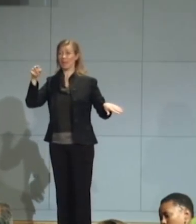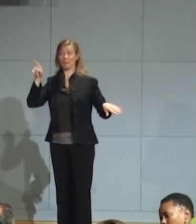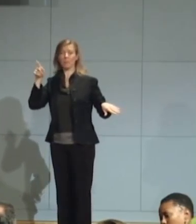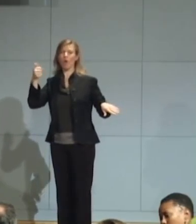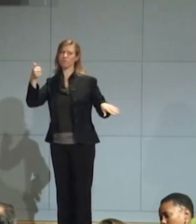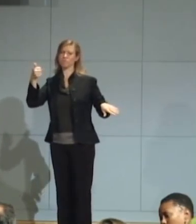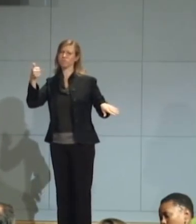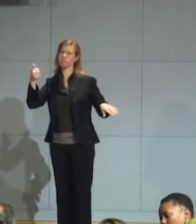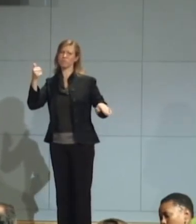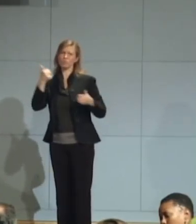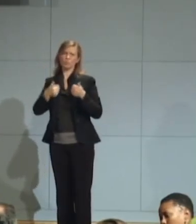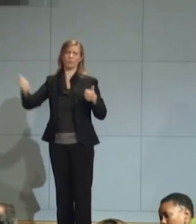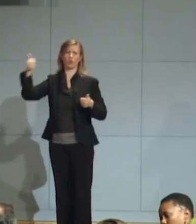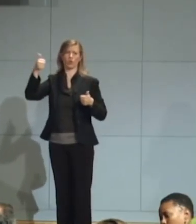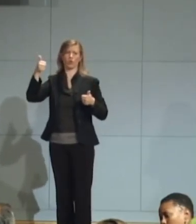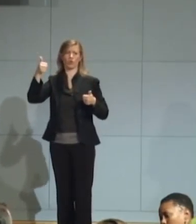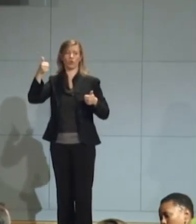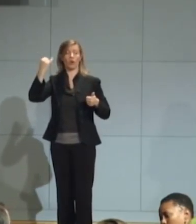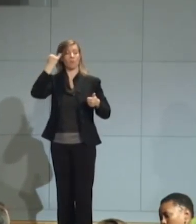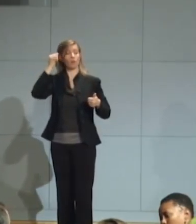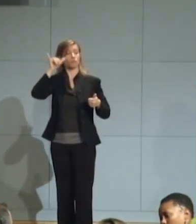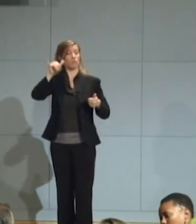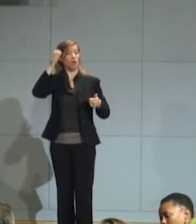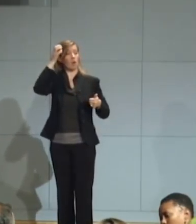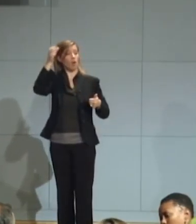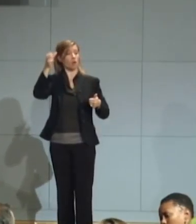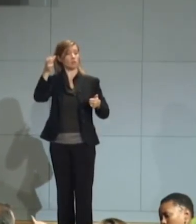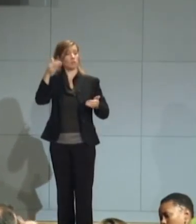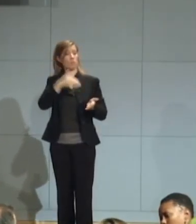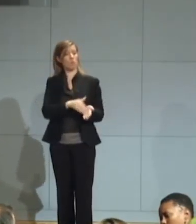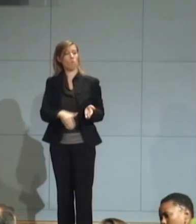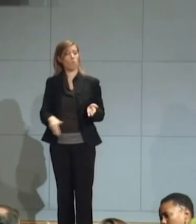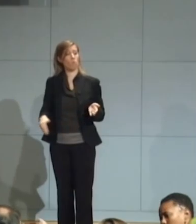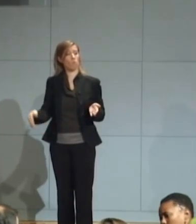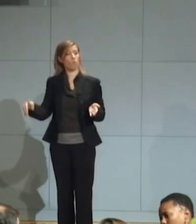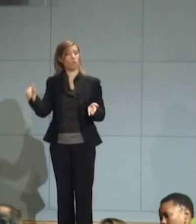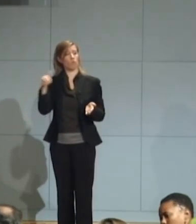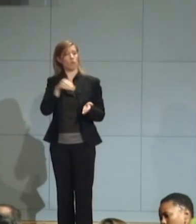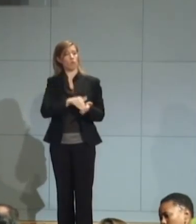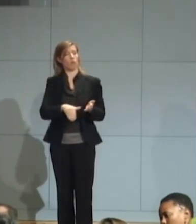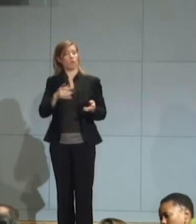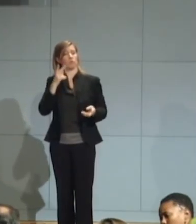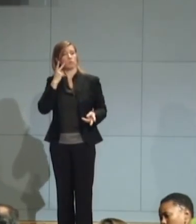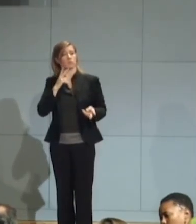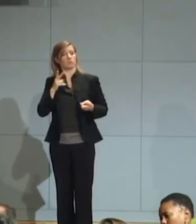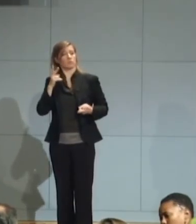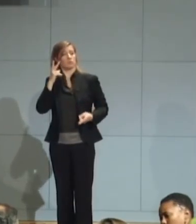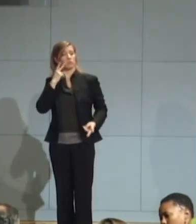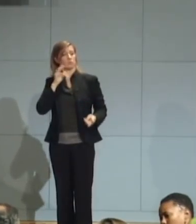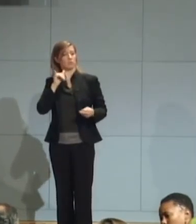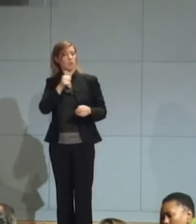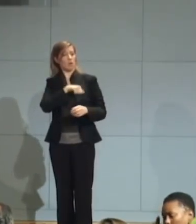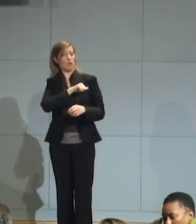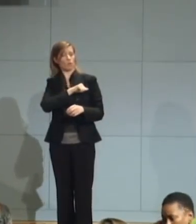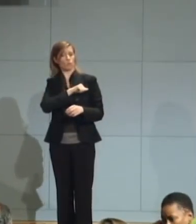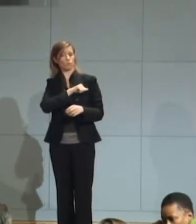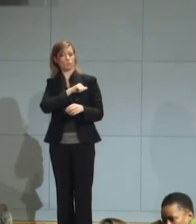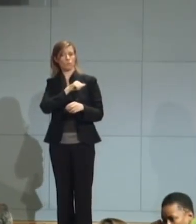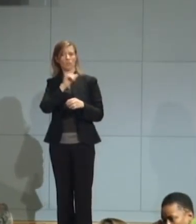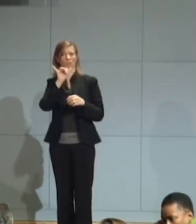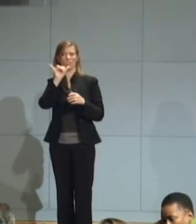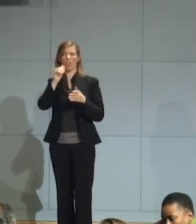taking by force half of Mexico in a war of aggression that this country started on the basis of a